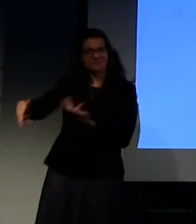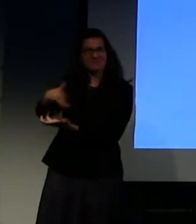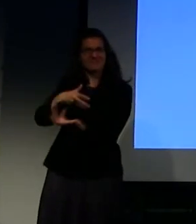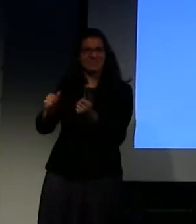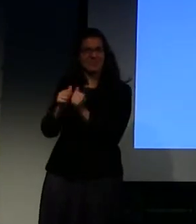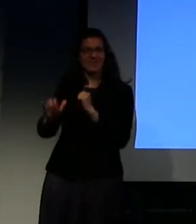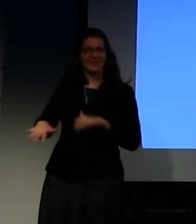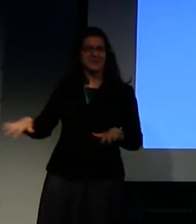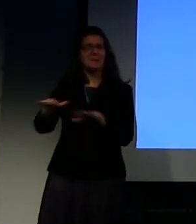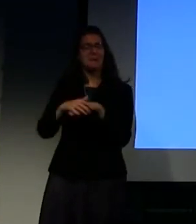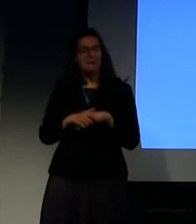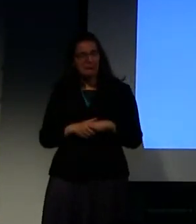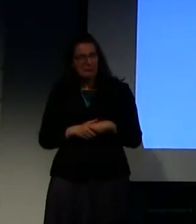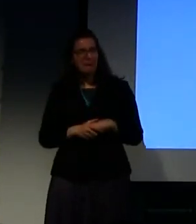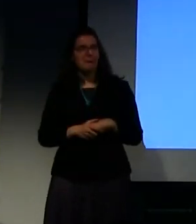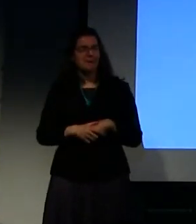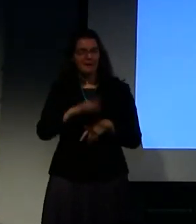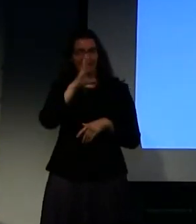curious,